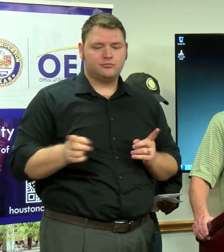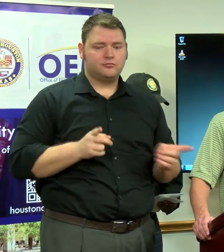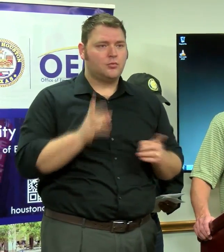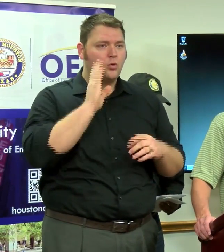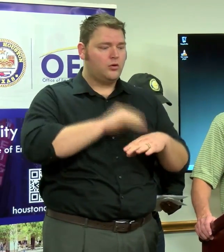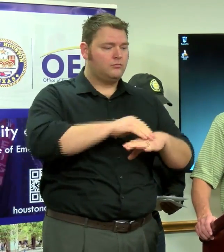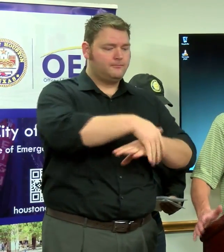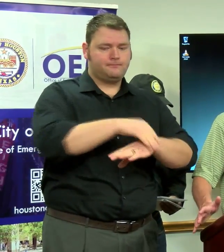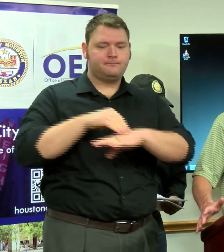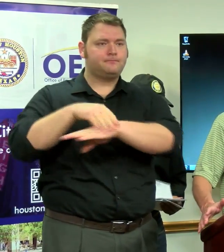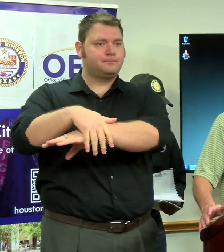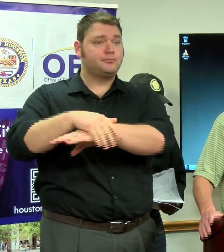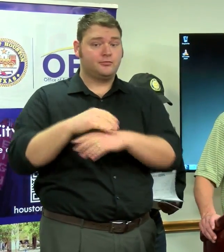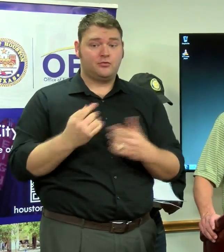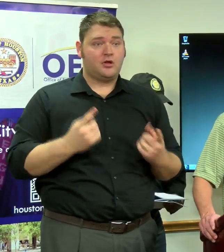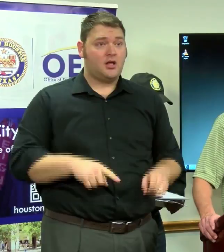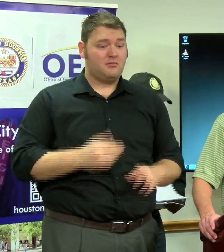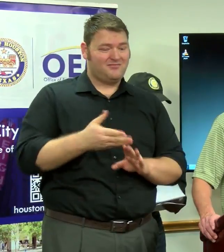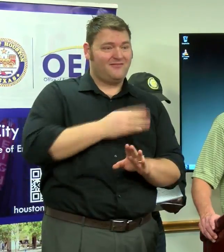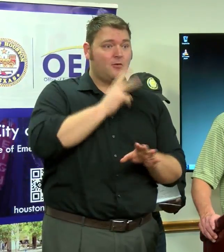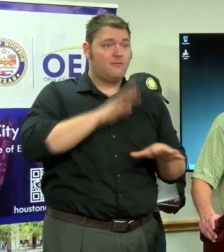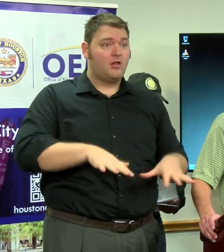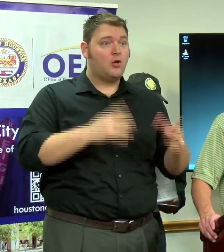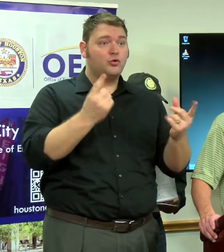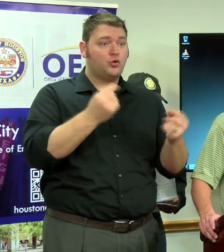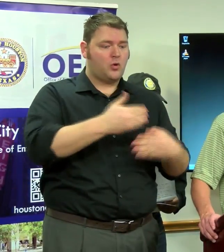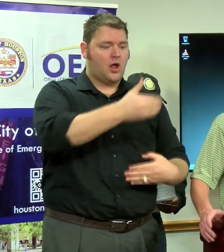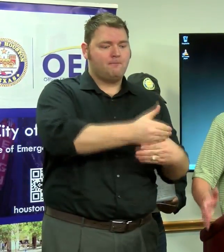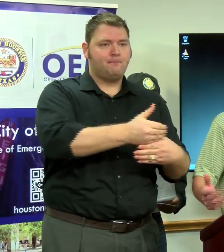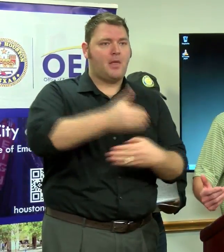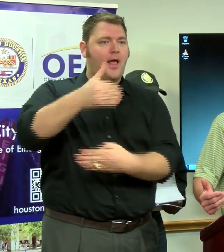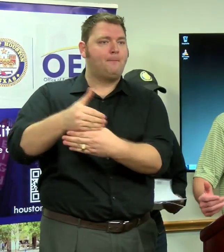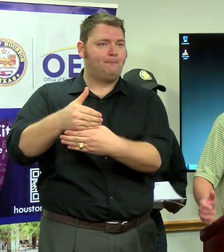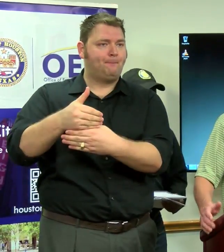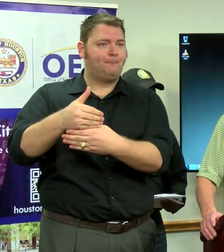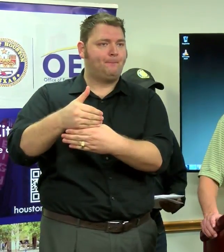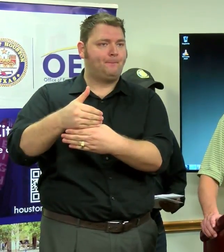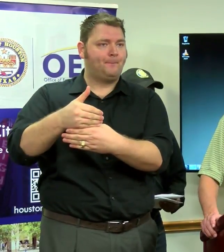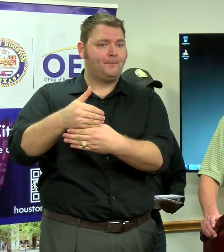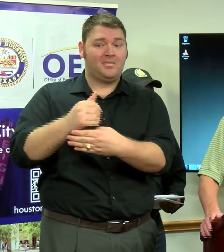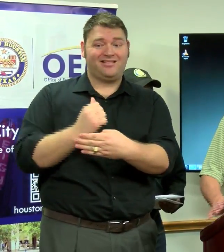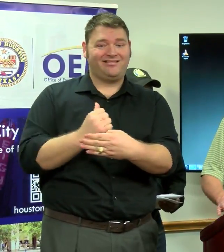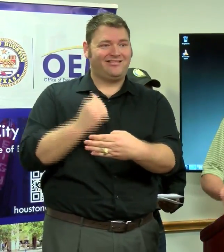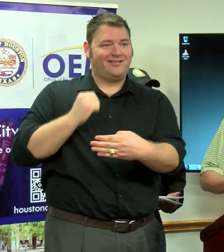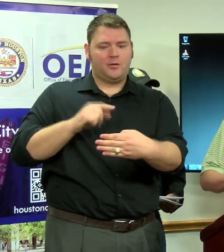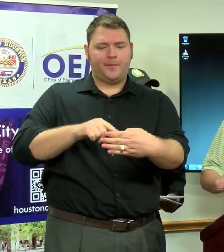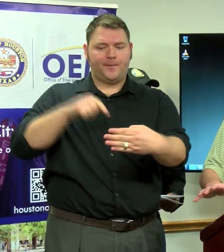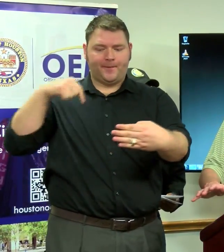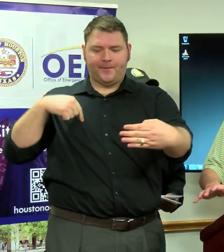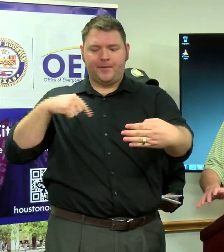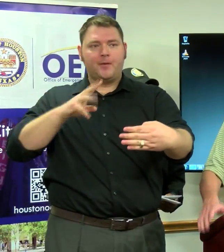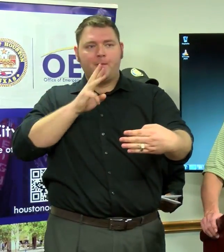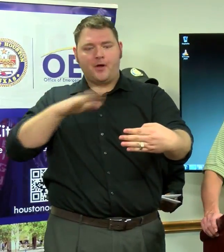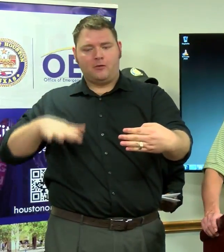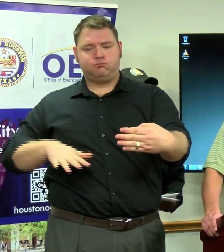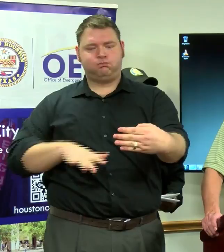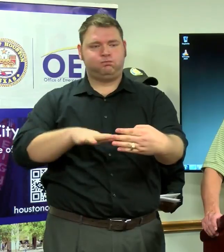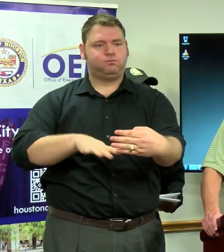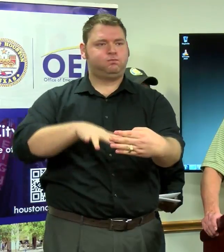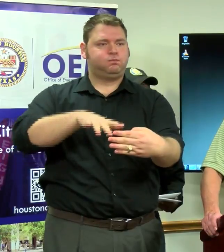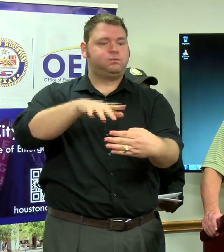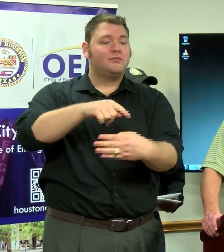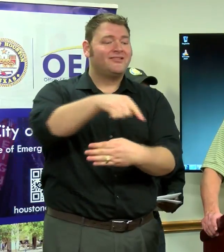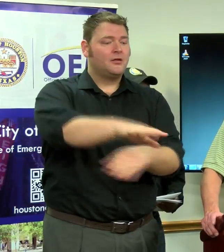what happens is the gates are closed so that they can contain the water that's coming in from upstream, so that downstream flooding can